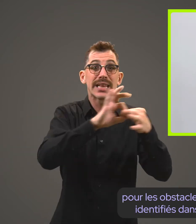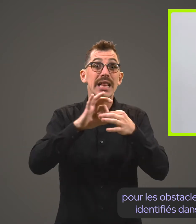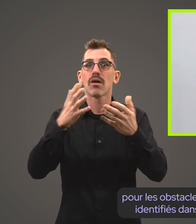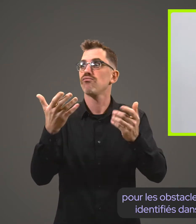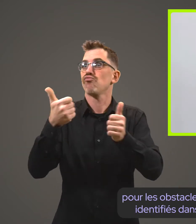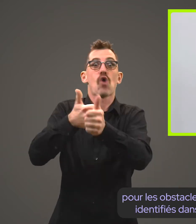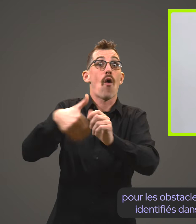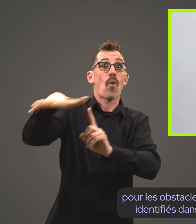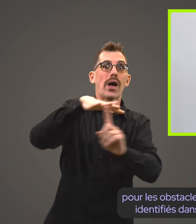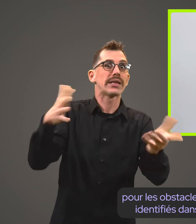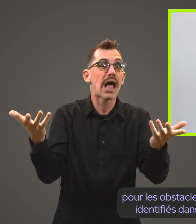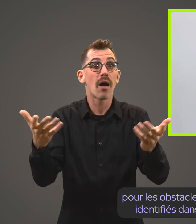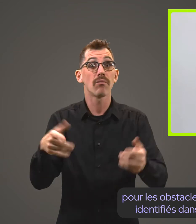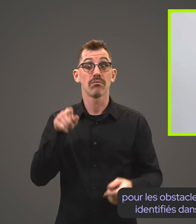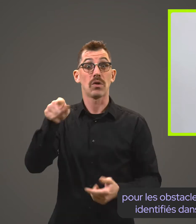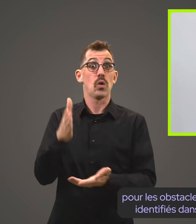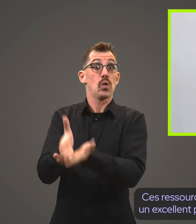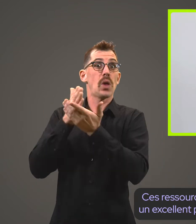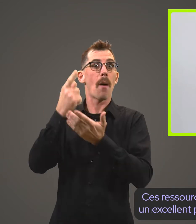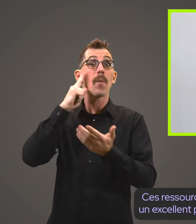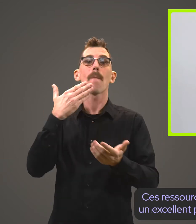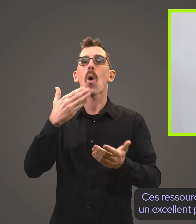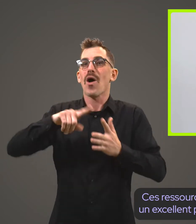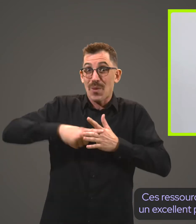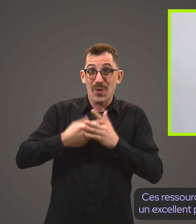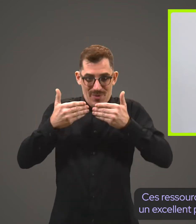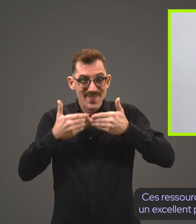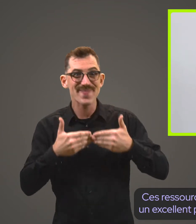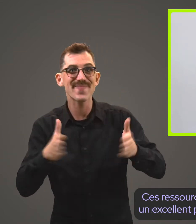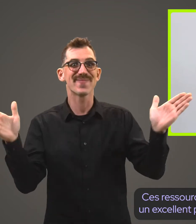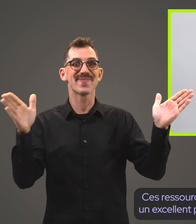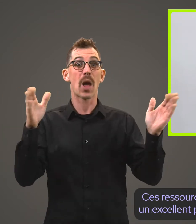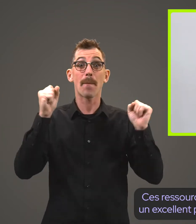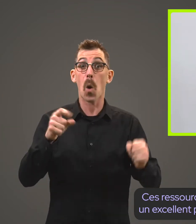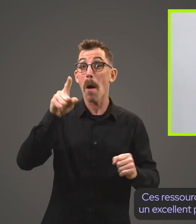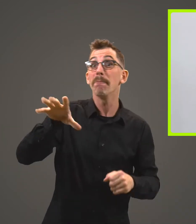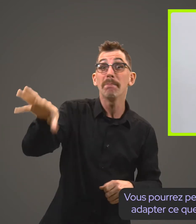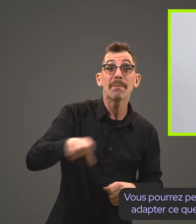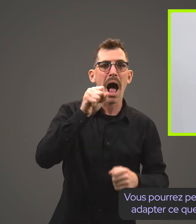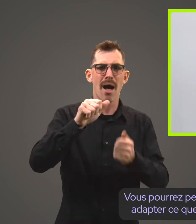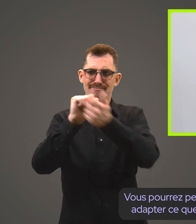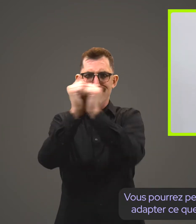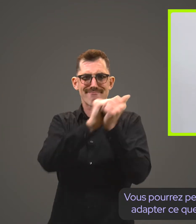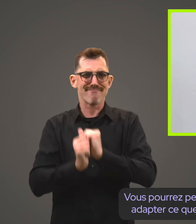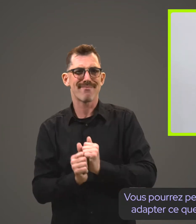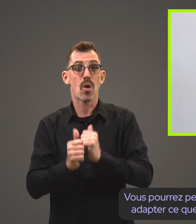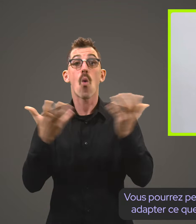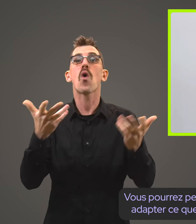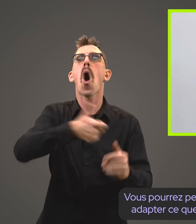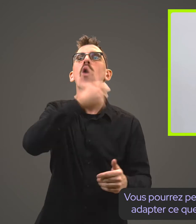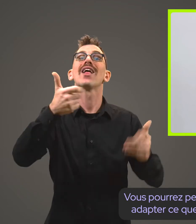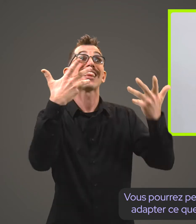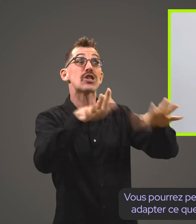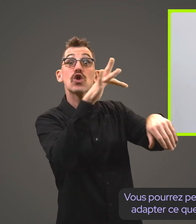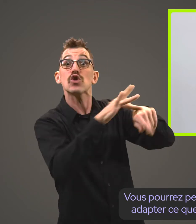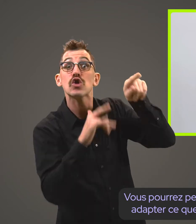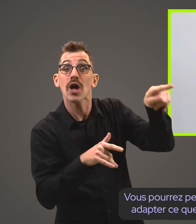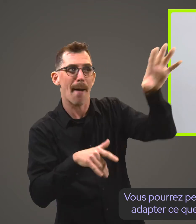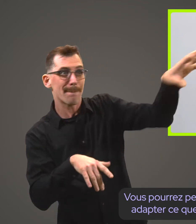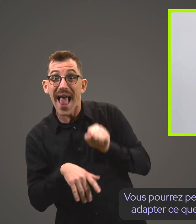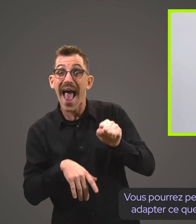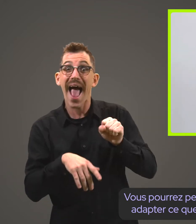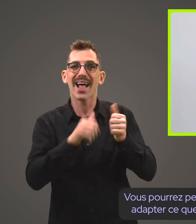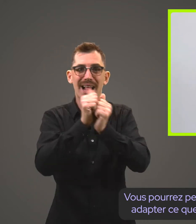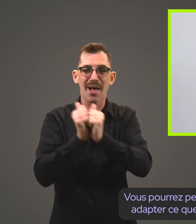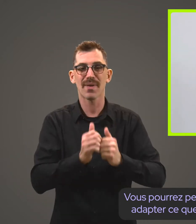facilitators identified in your setting. These resources are a great place to start. You may be able to adopt or adapt what